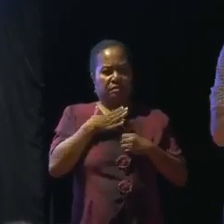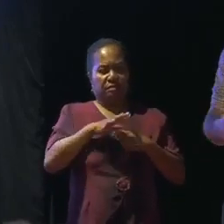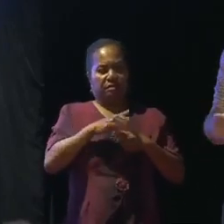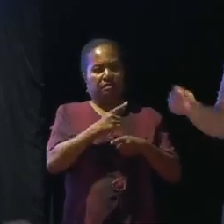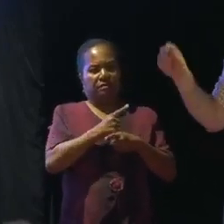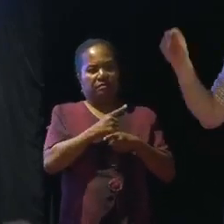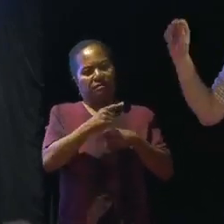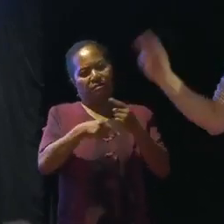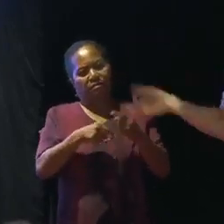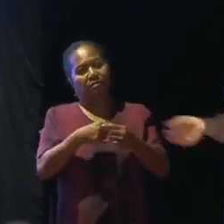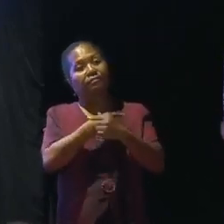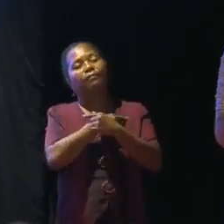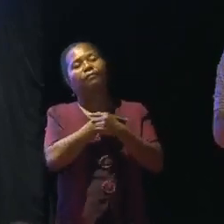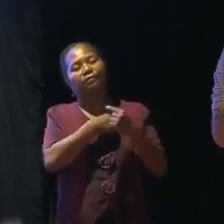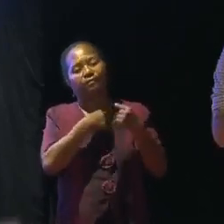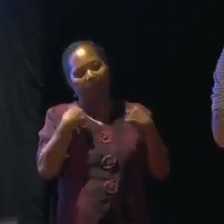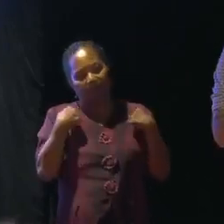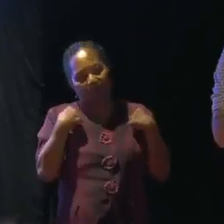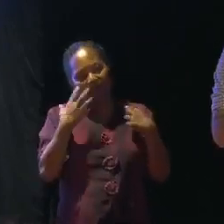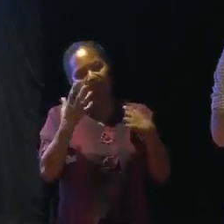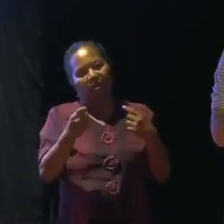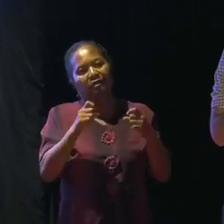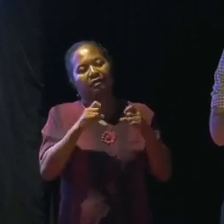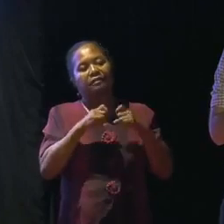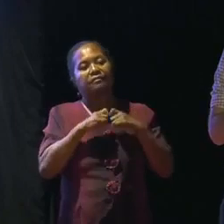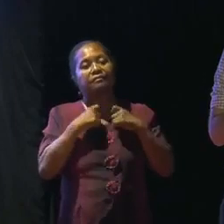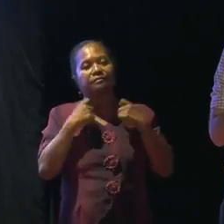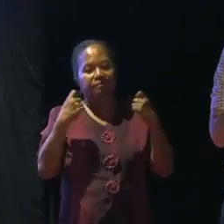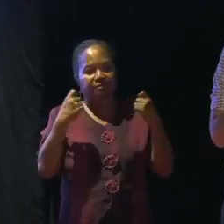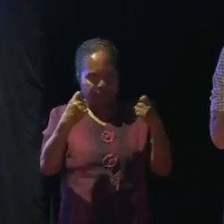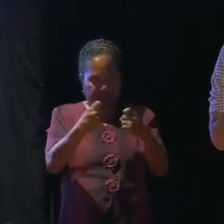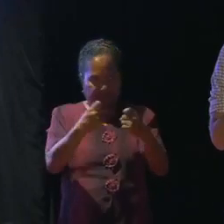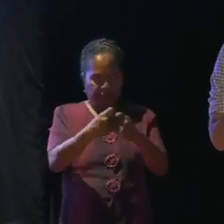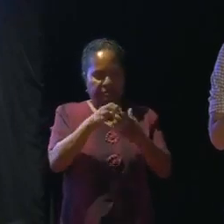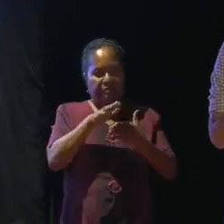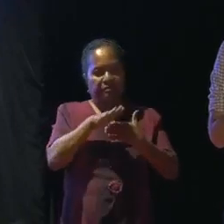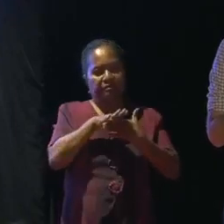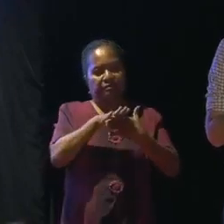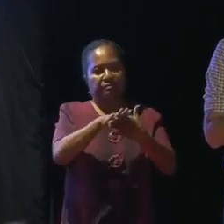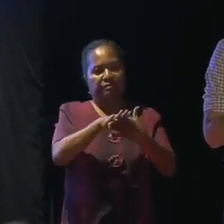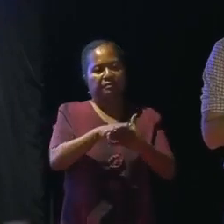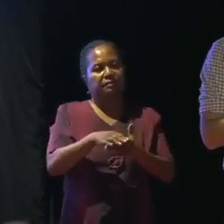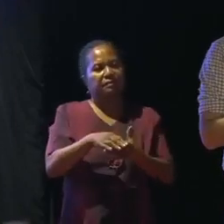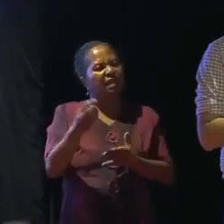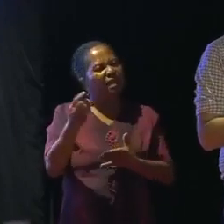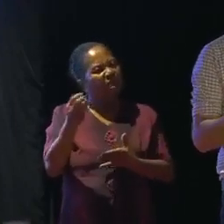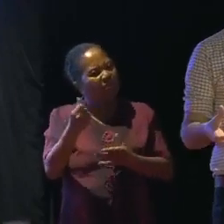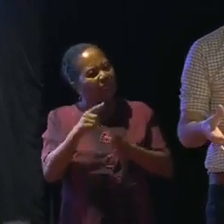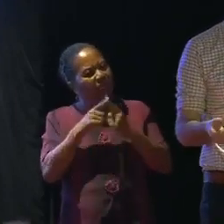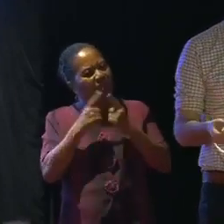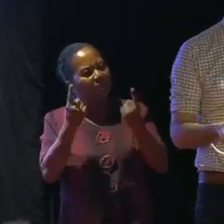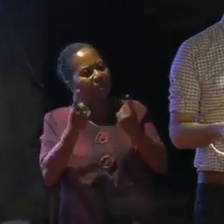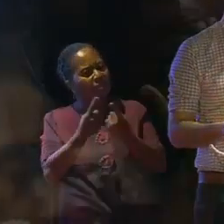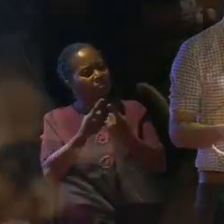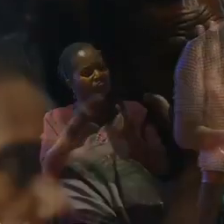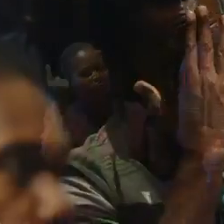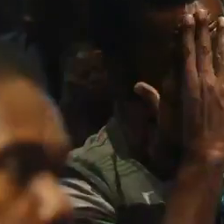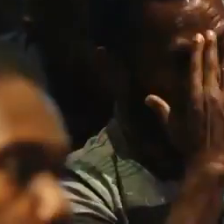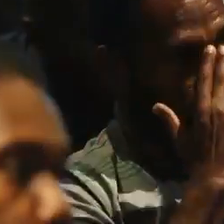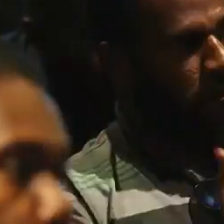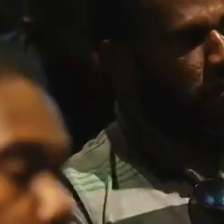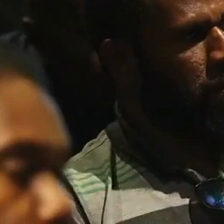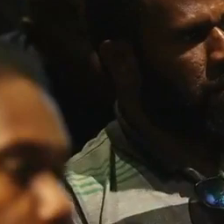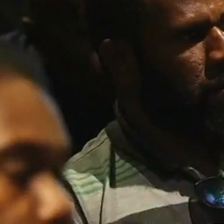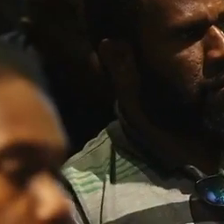got dedicated people responsible for feedback. If there is something that is confusing or hard to use,